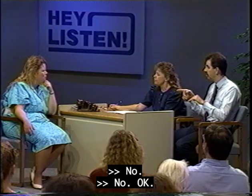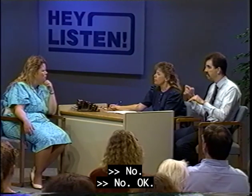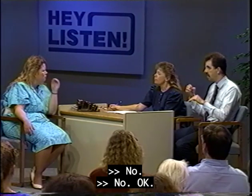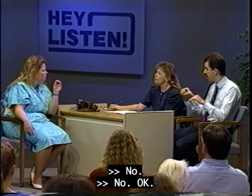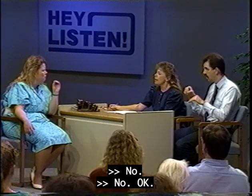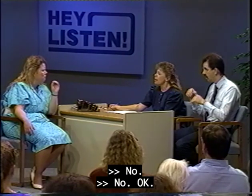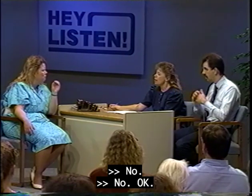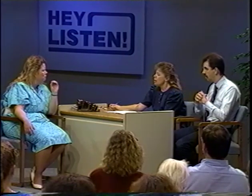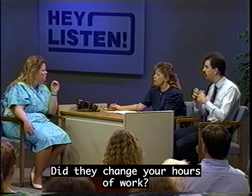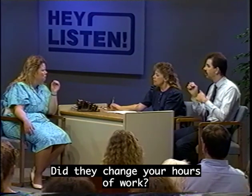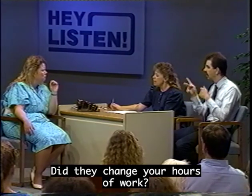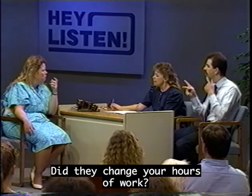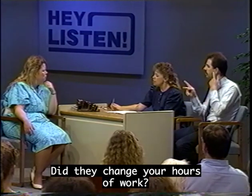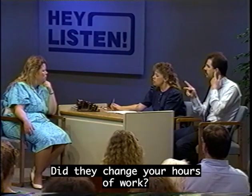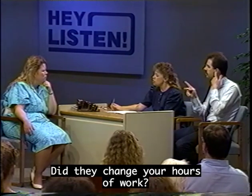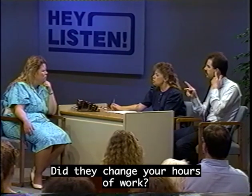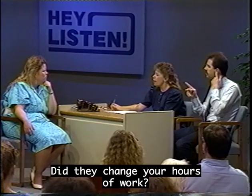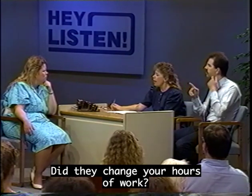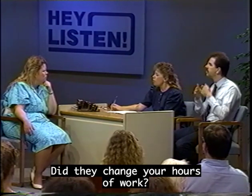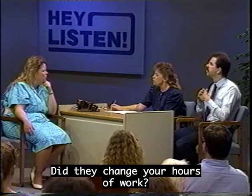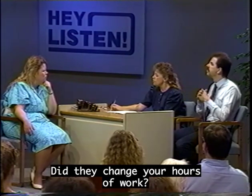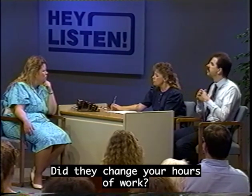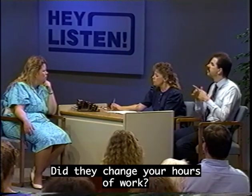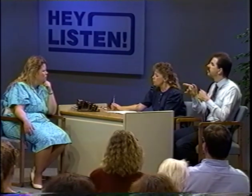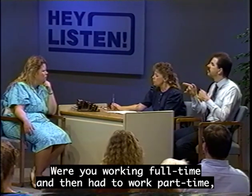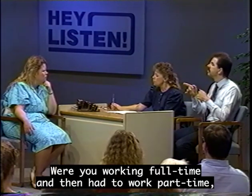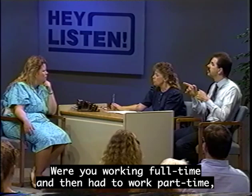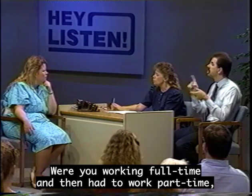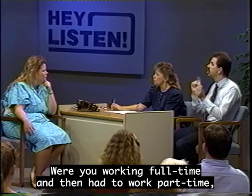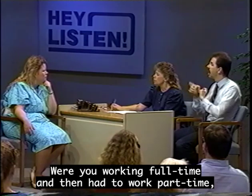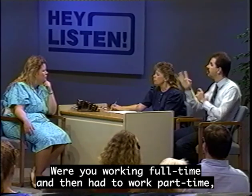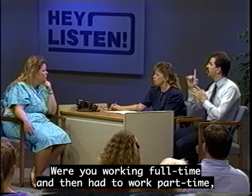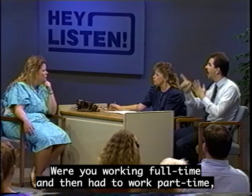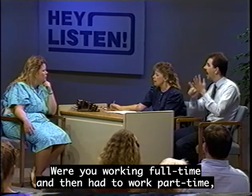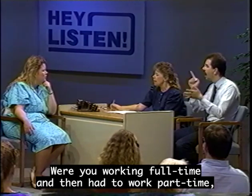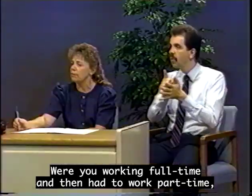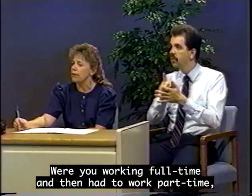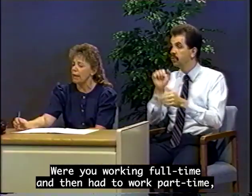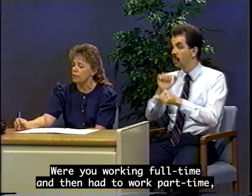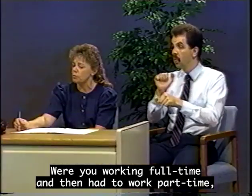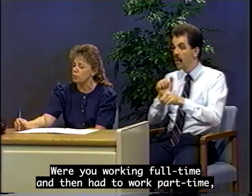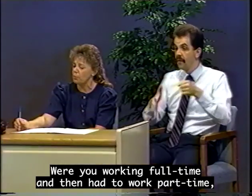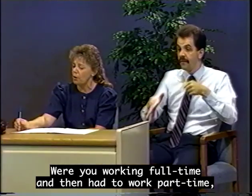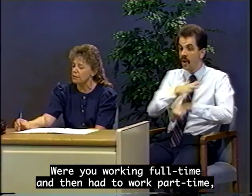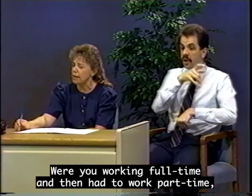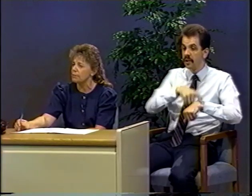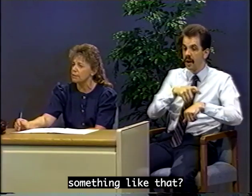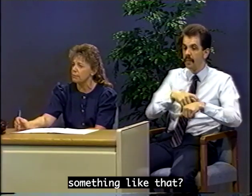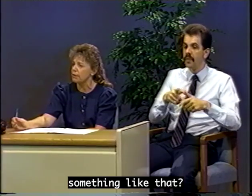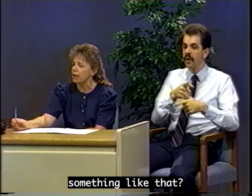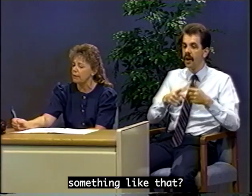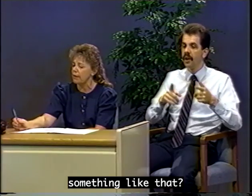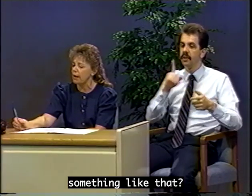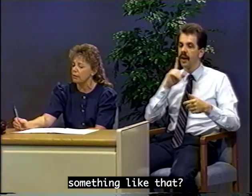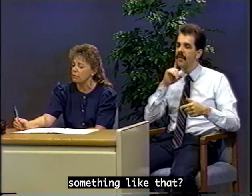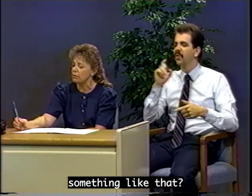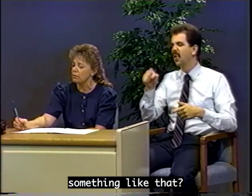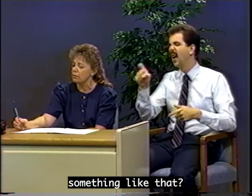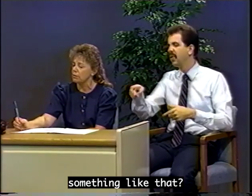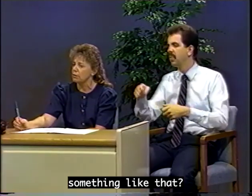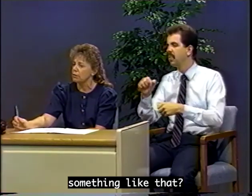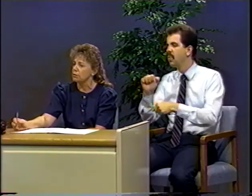No. Okay. Did they change your hours of work? Were you working full-time and then had to work part-time, something like